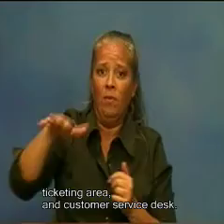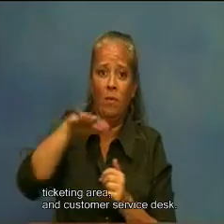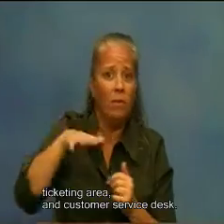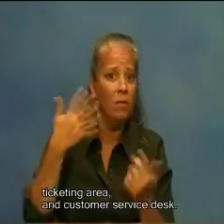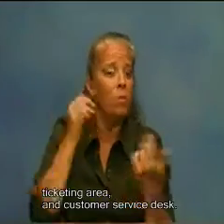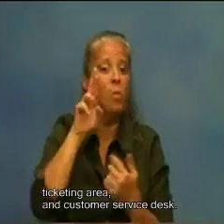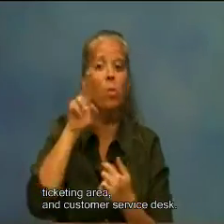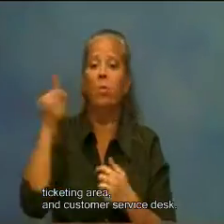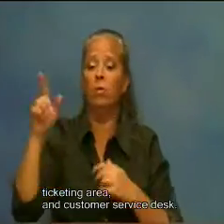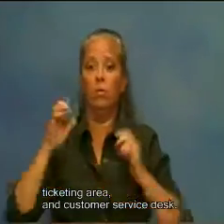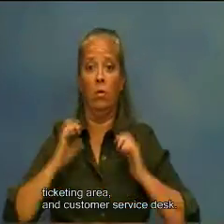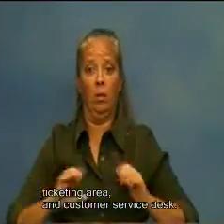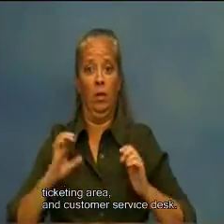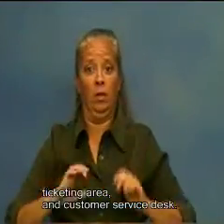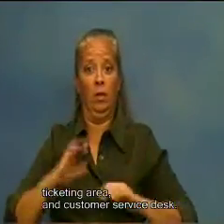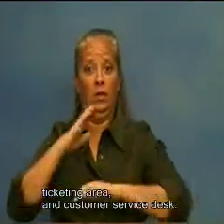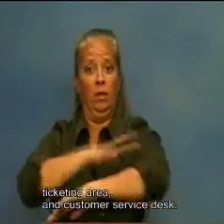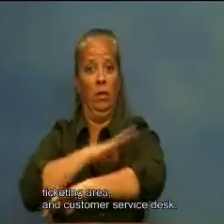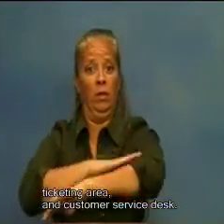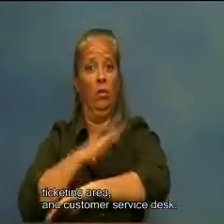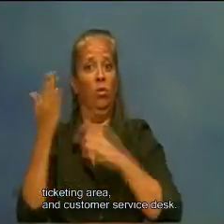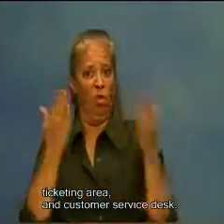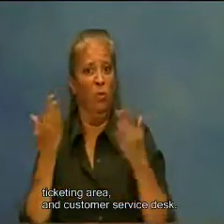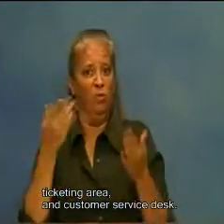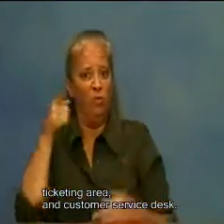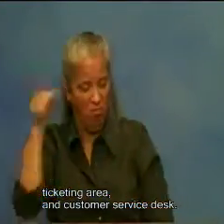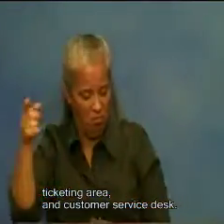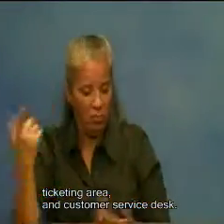Ticketing area and customer service desk.